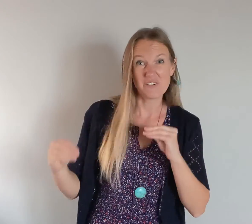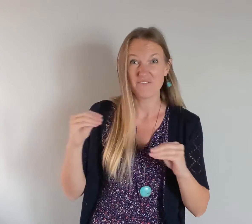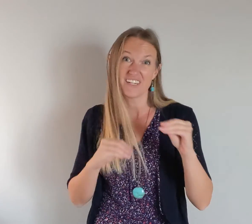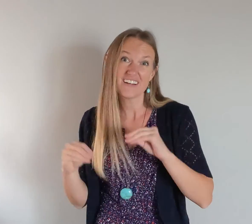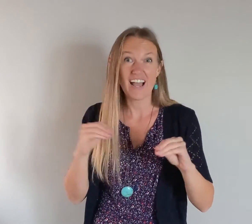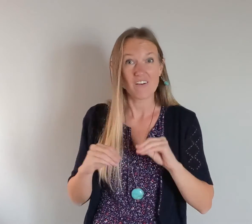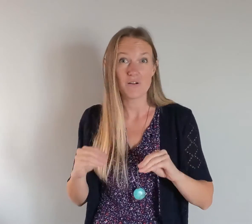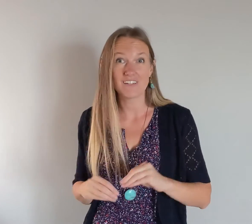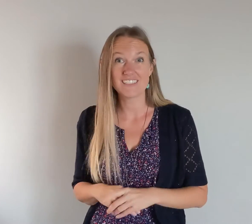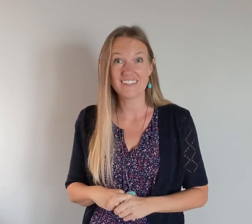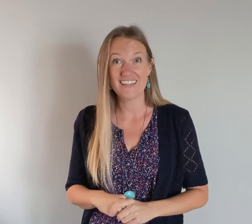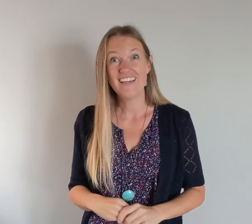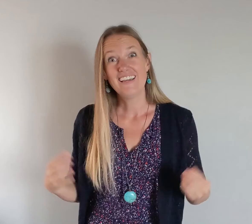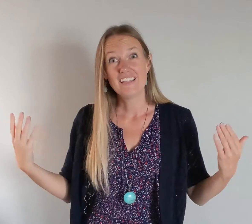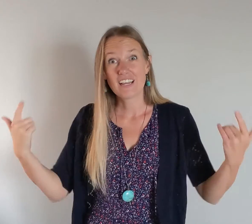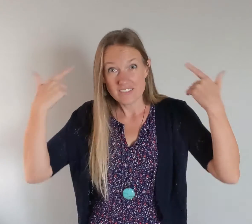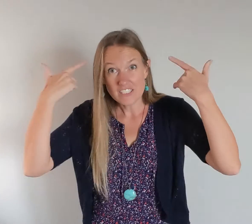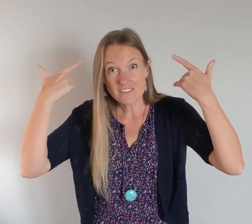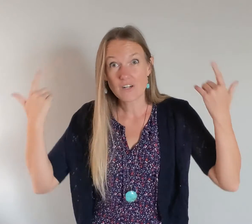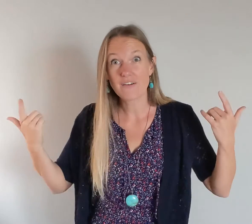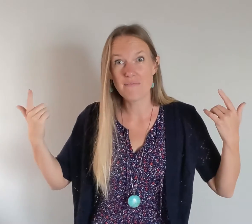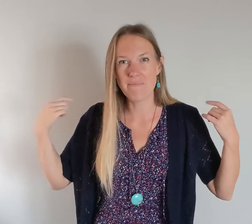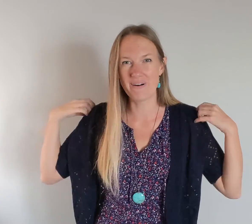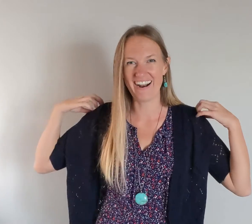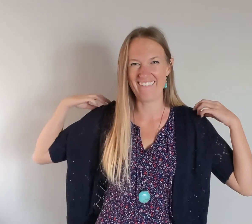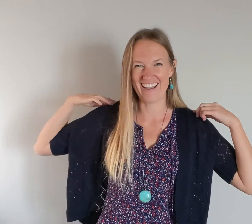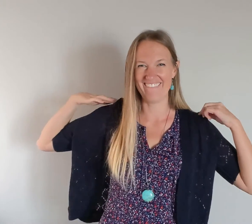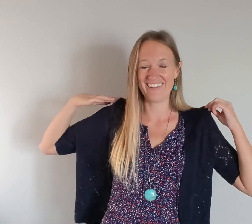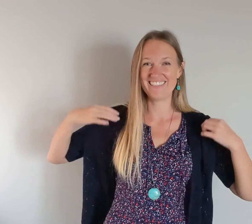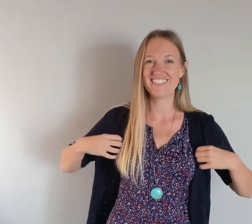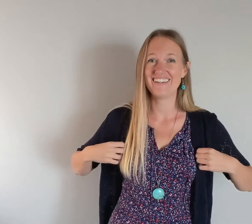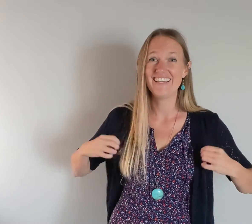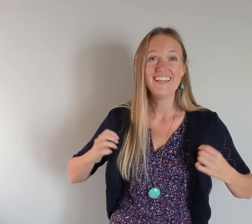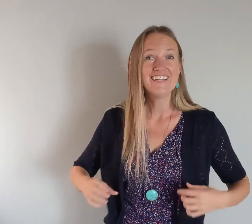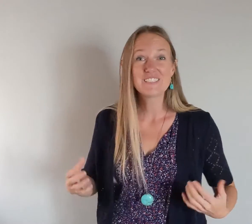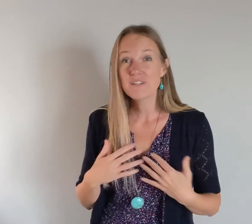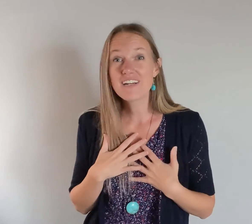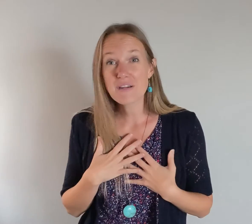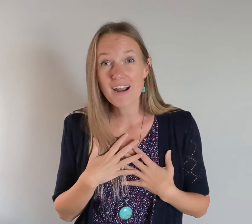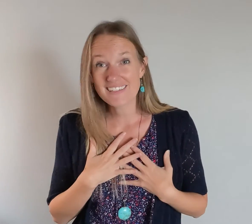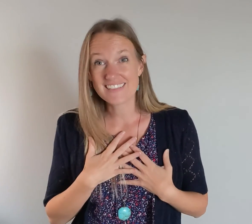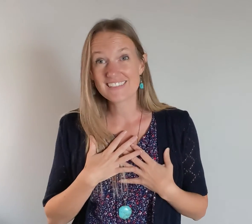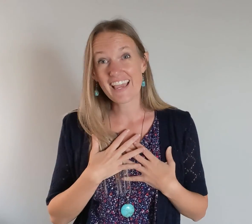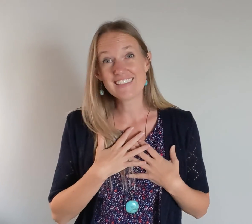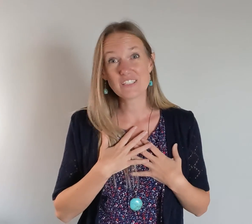to, figure out how I want to do it, and then I have to try to remember how I wanted to do it. So even I practice, okay?